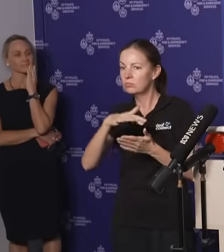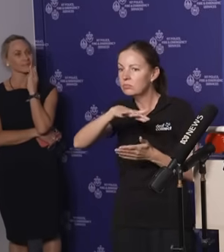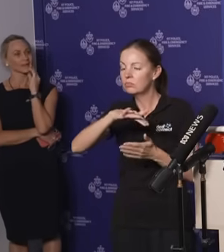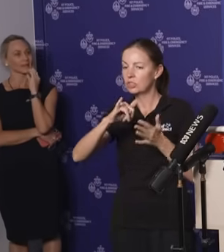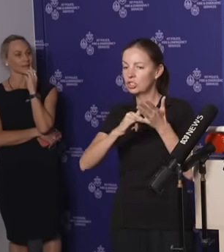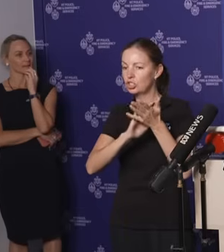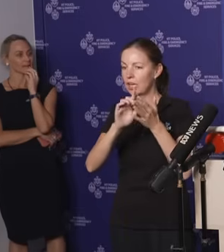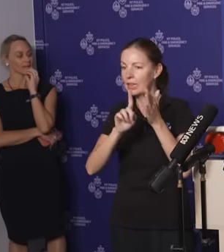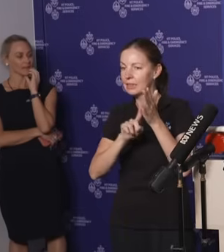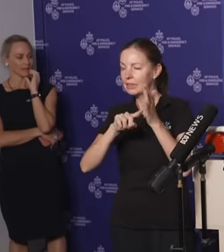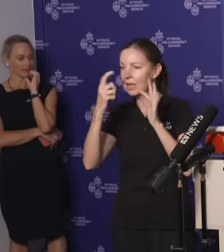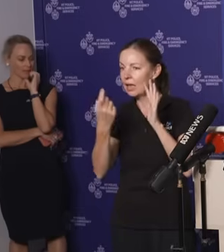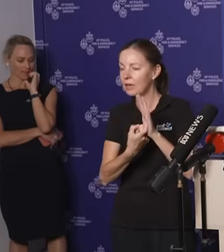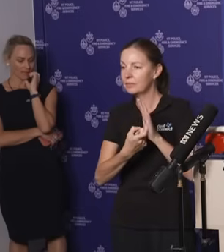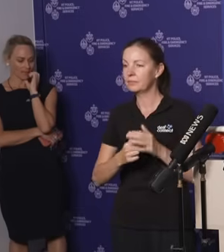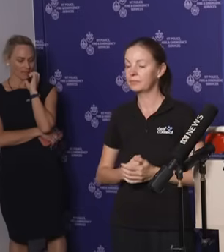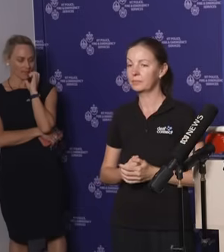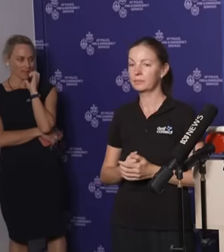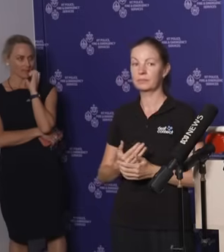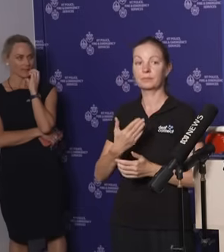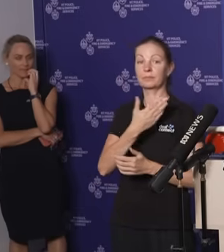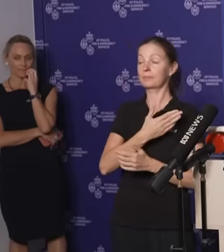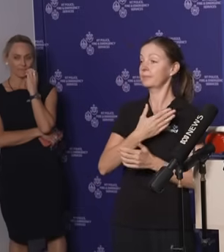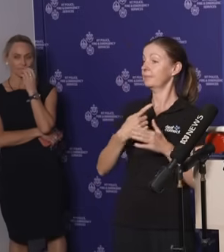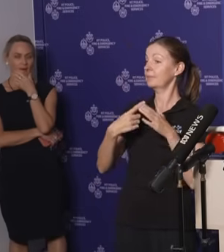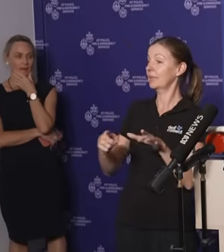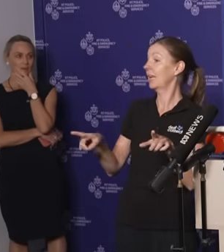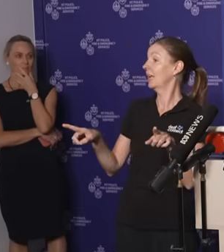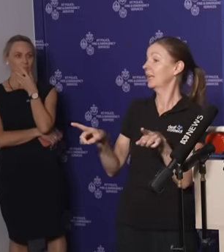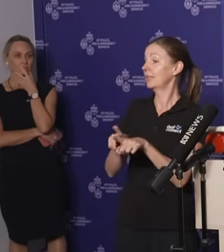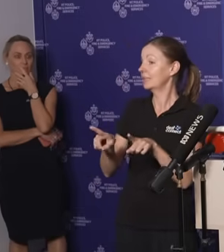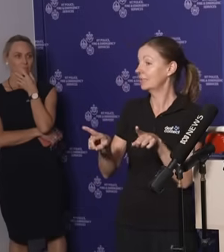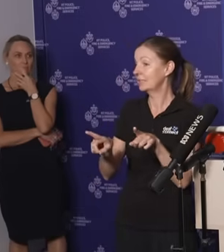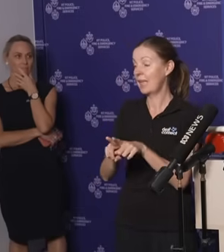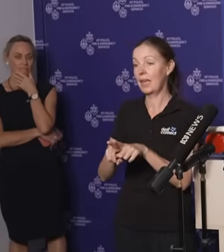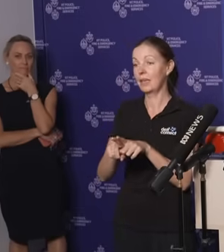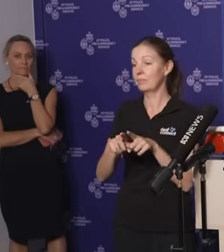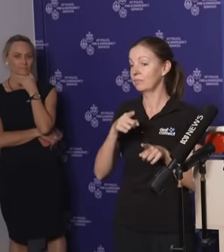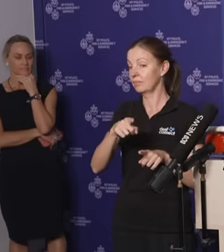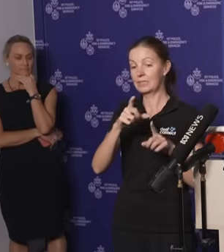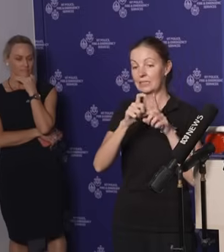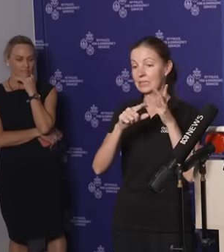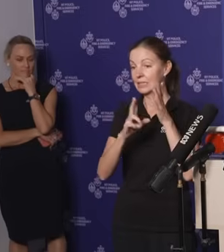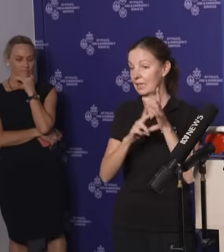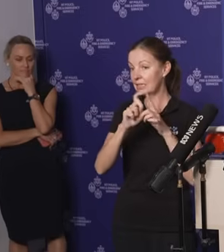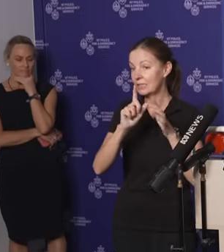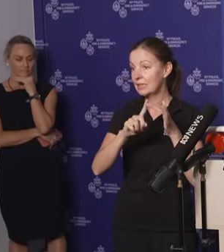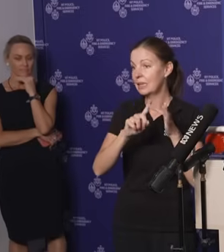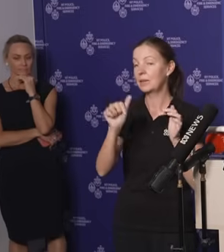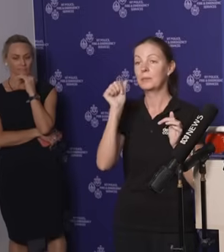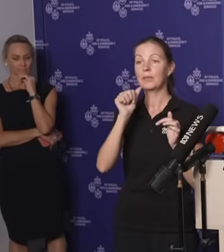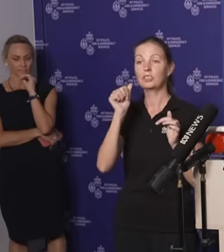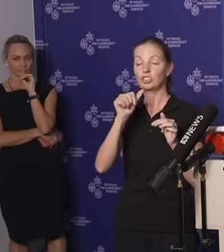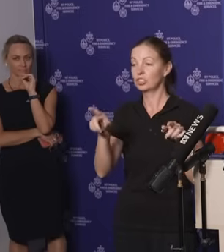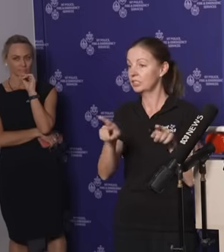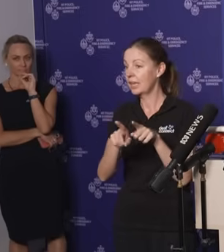for preparation for the Greater Darwin area is the same for Dundee Beach as what it is for all of the other outlying suburbs. It is to